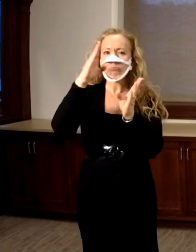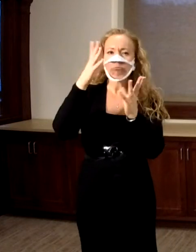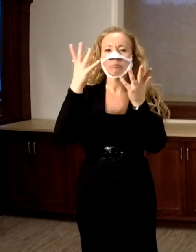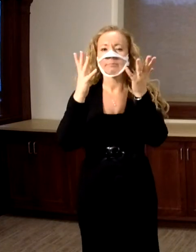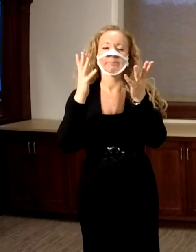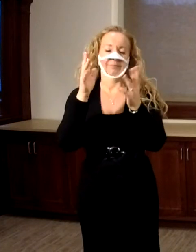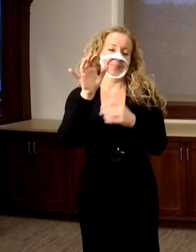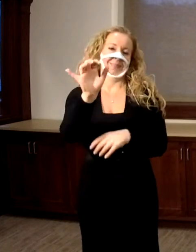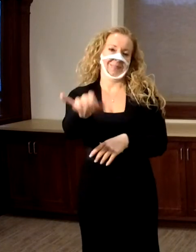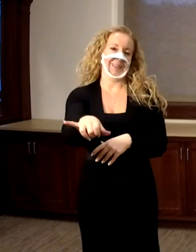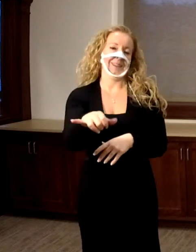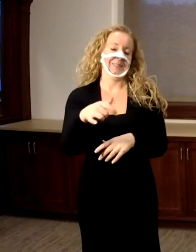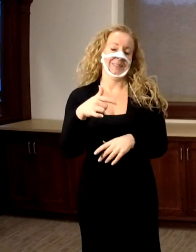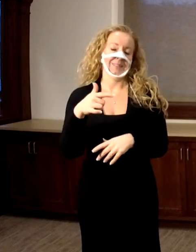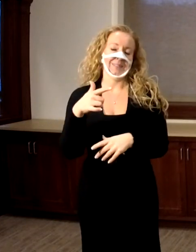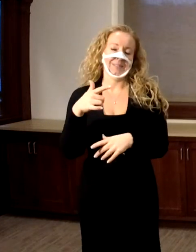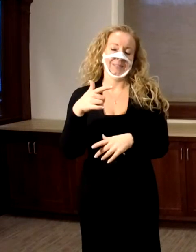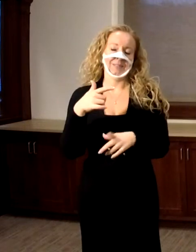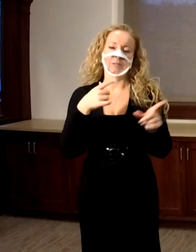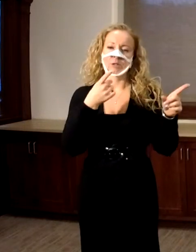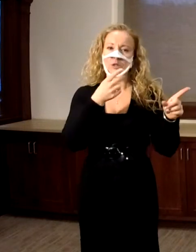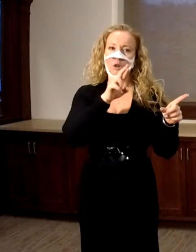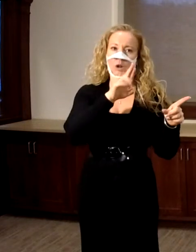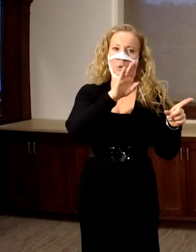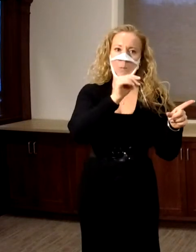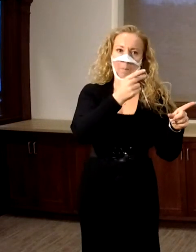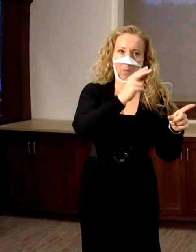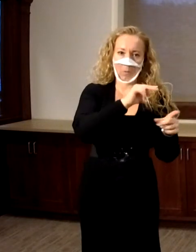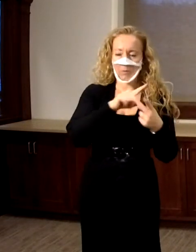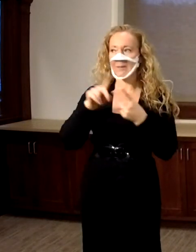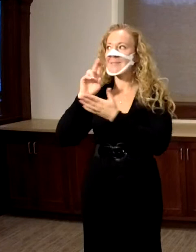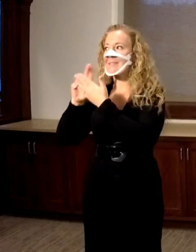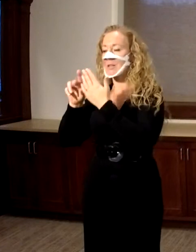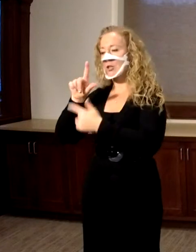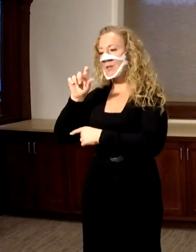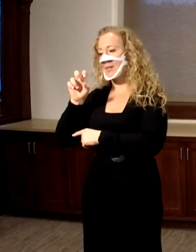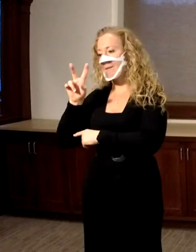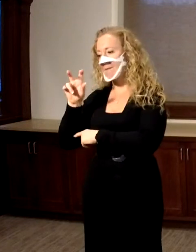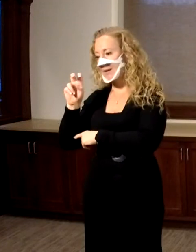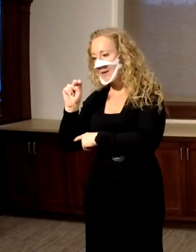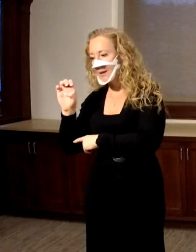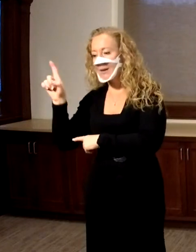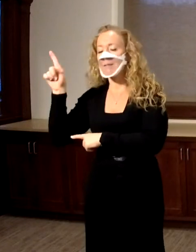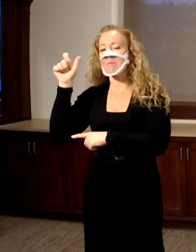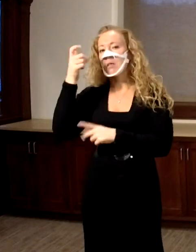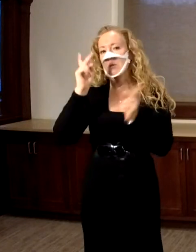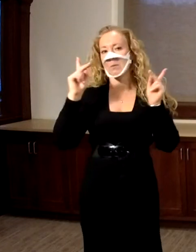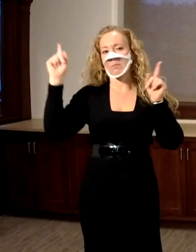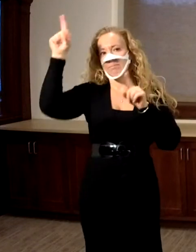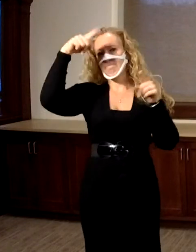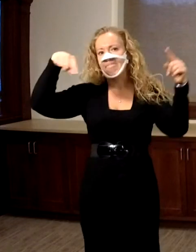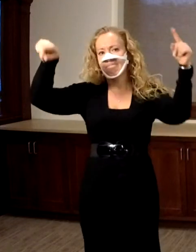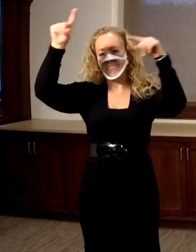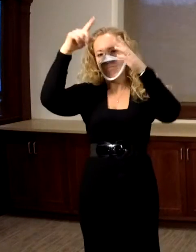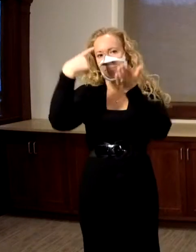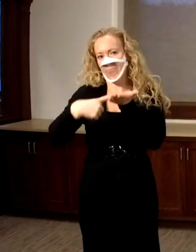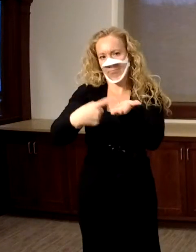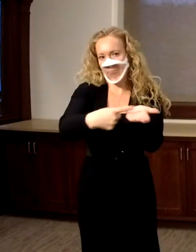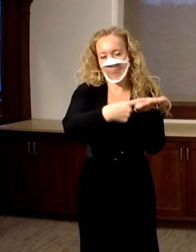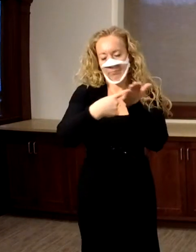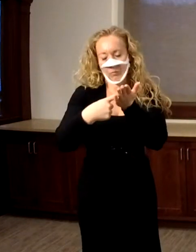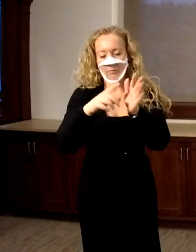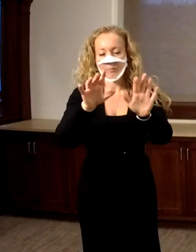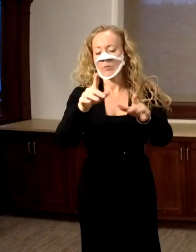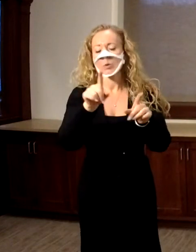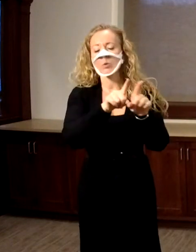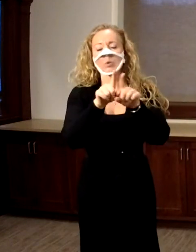that's exactly what Dr. Bogan and Secretary Levine and the governor and others are contemplating. And let me